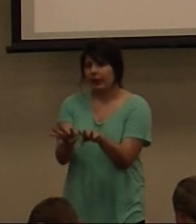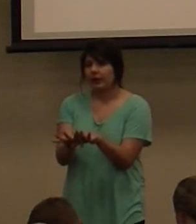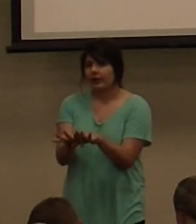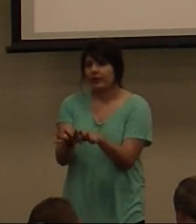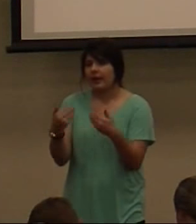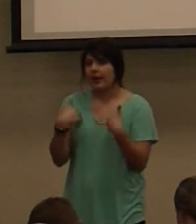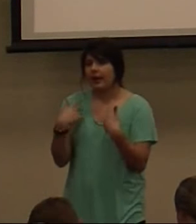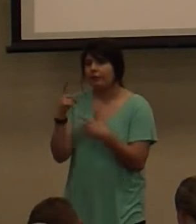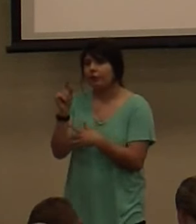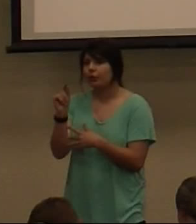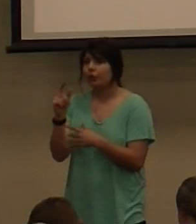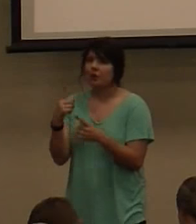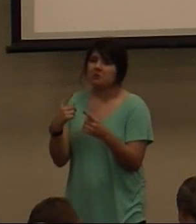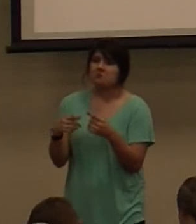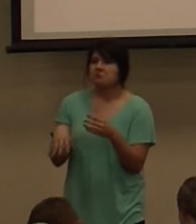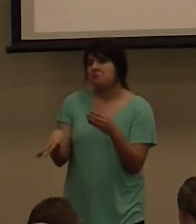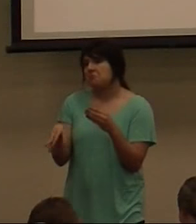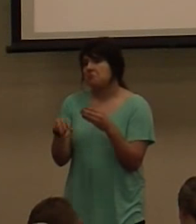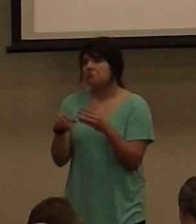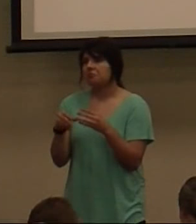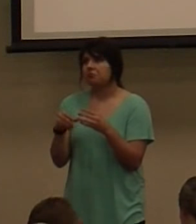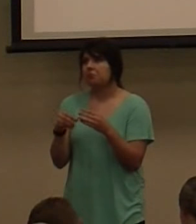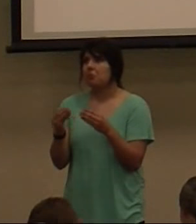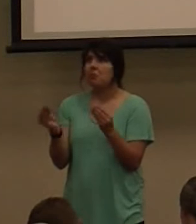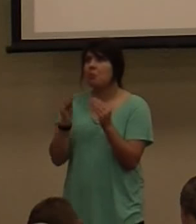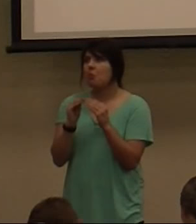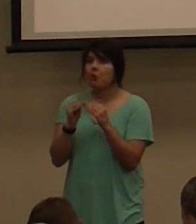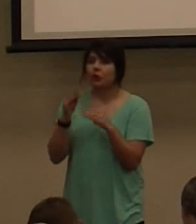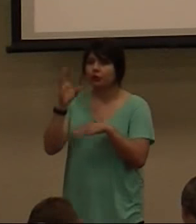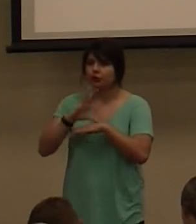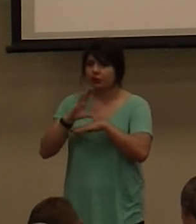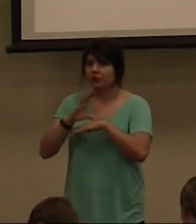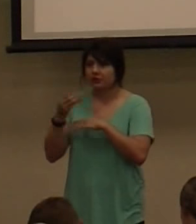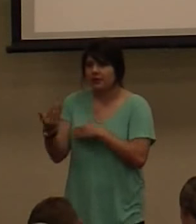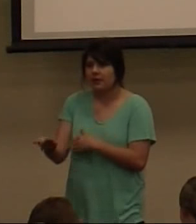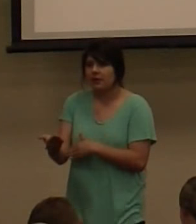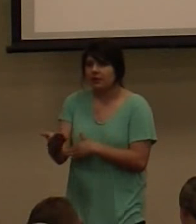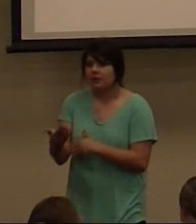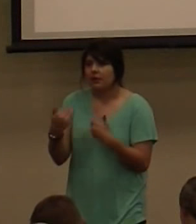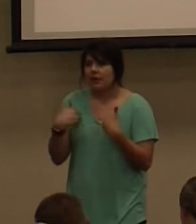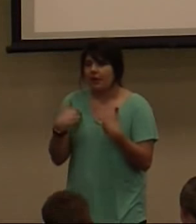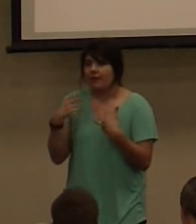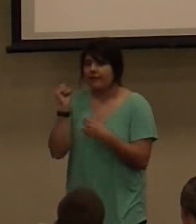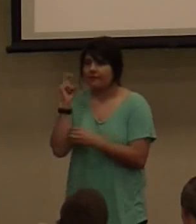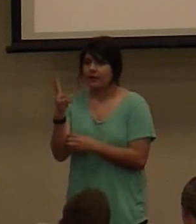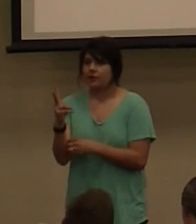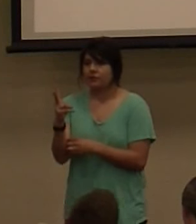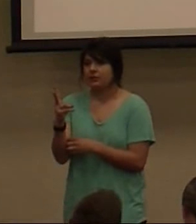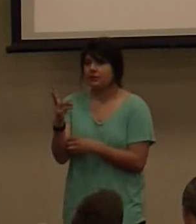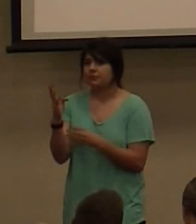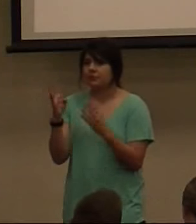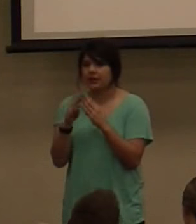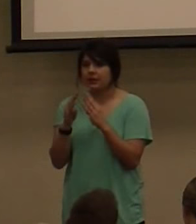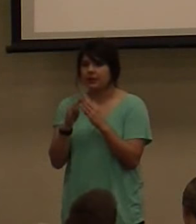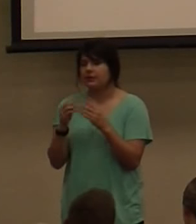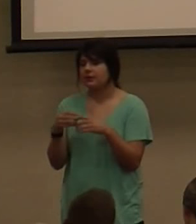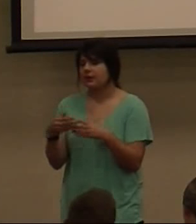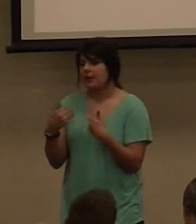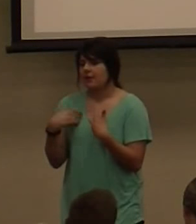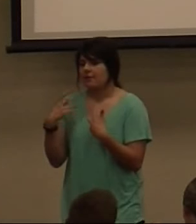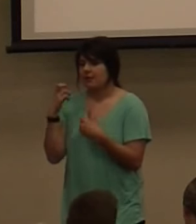churches, itinerant camp meetings. There is an evangelist, a local evangelist there